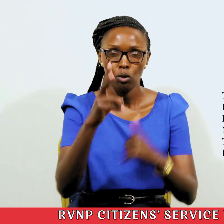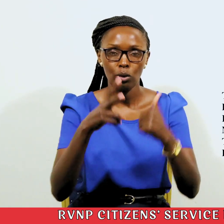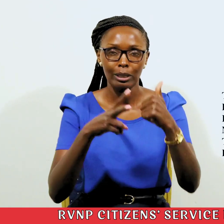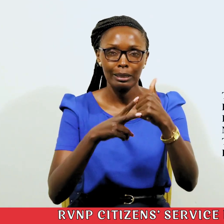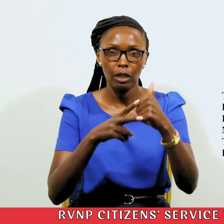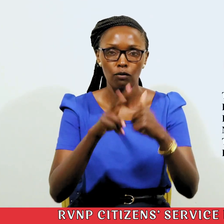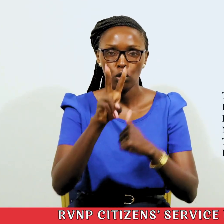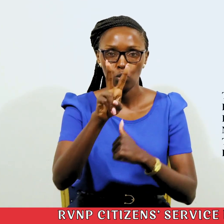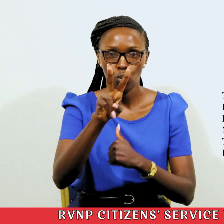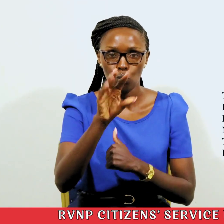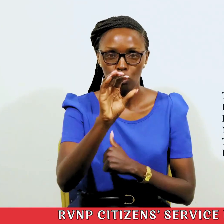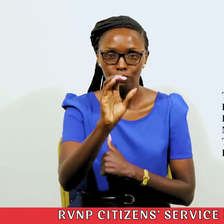0720